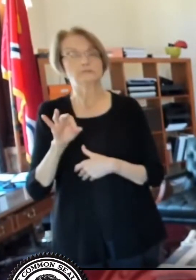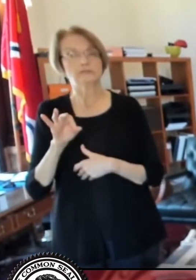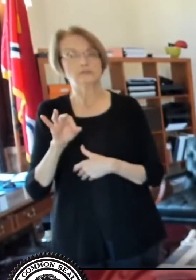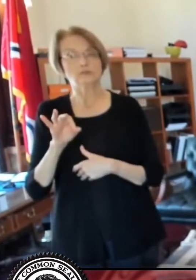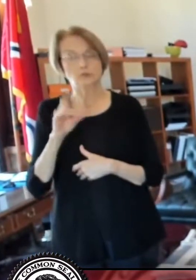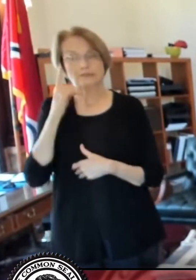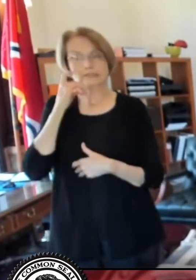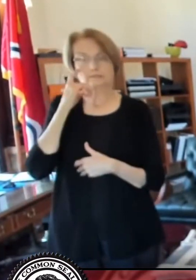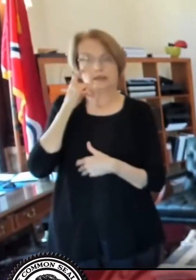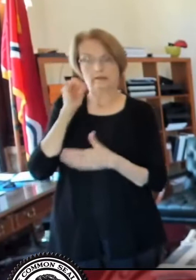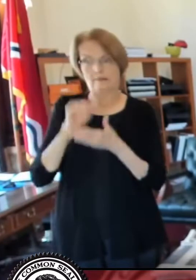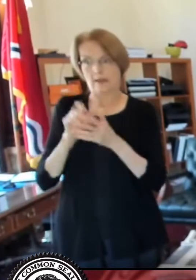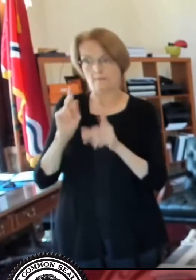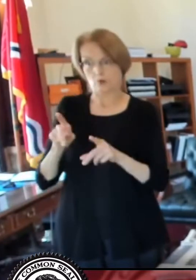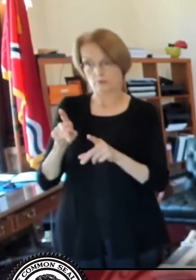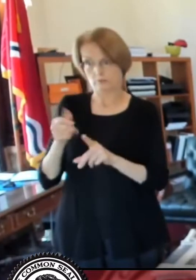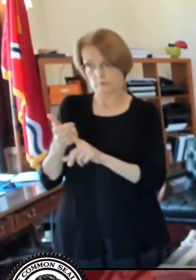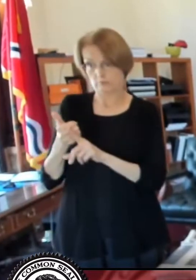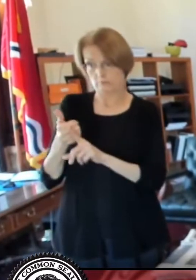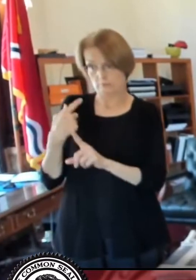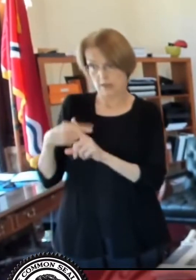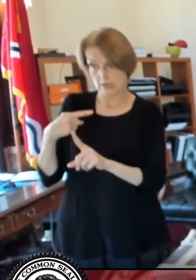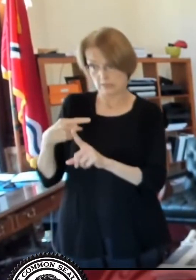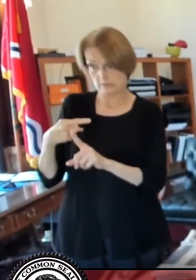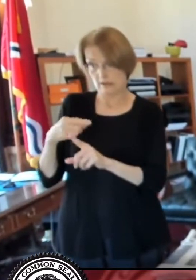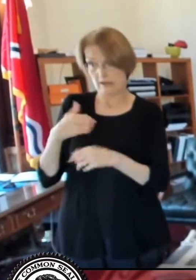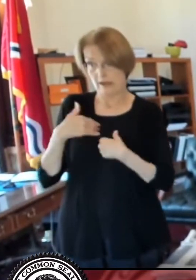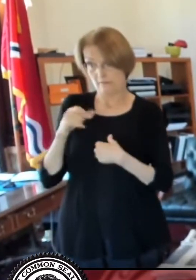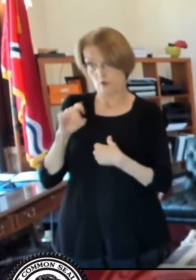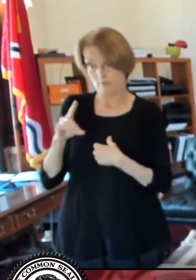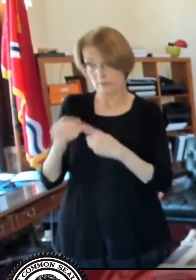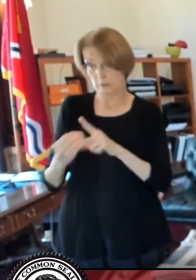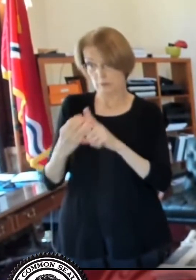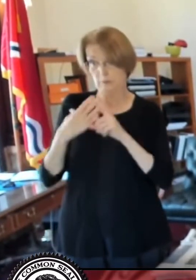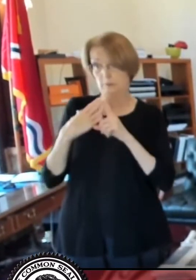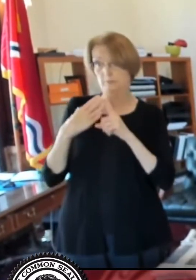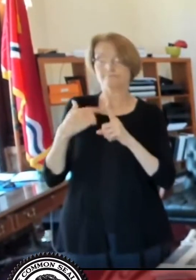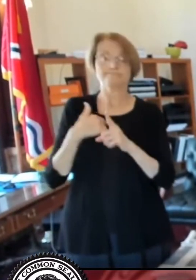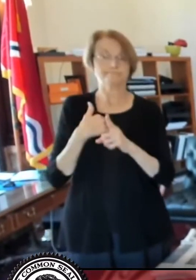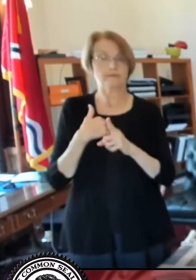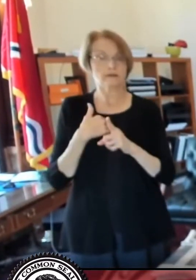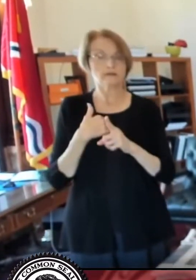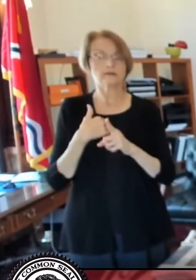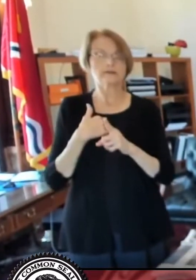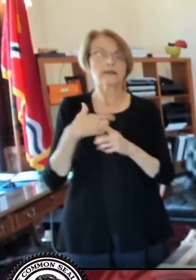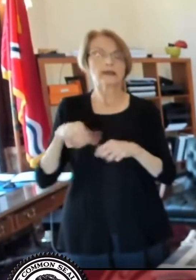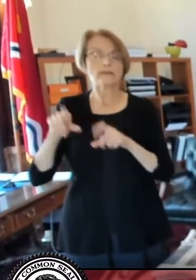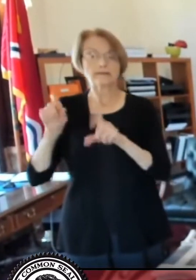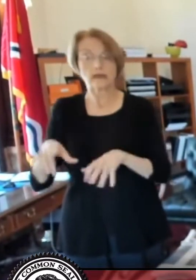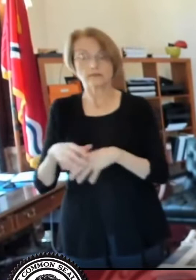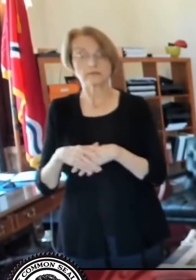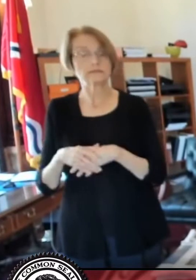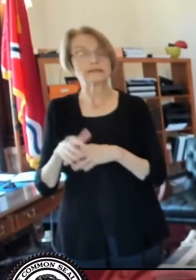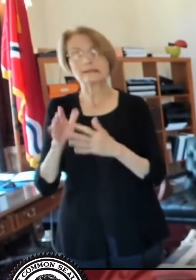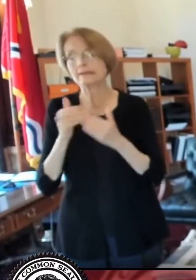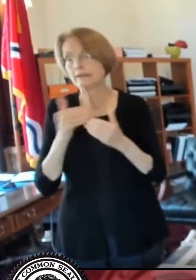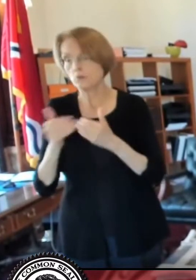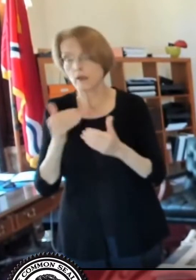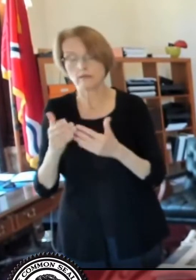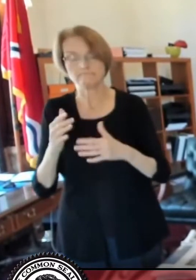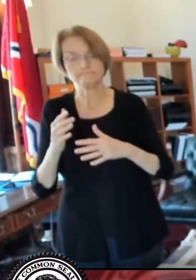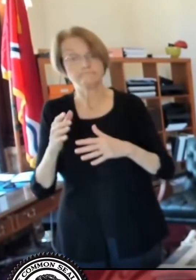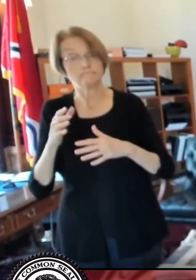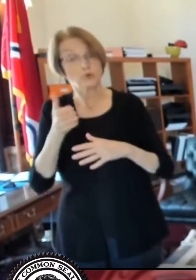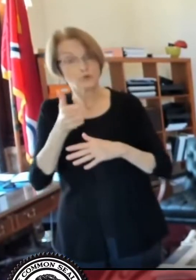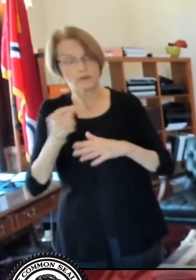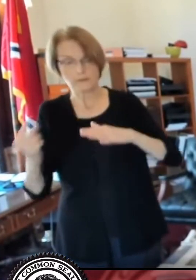who's tested positive. In either of those cases, please self-quarantine. If you go to get a test, quarantine yourself until you